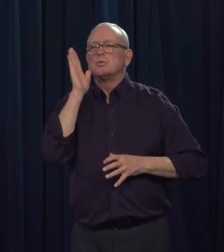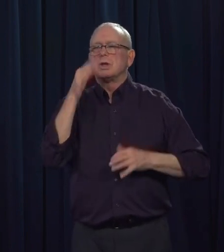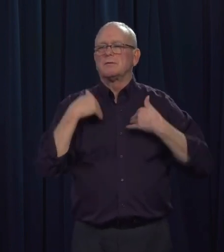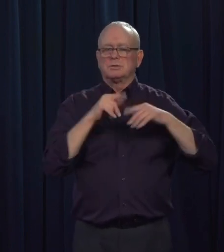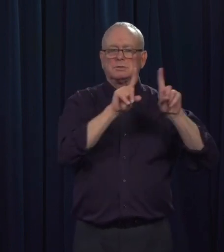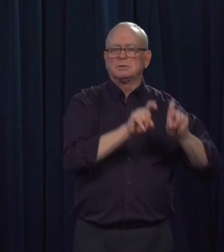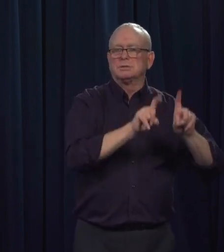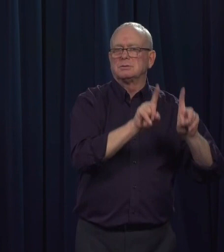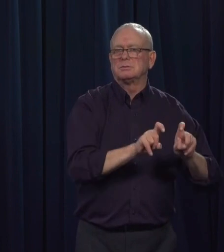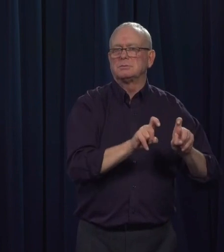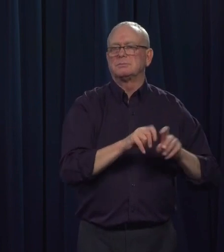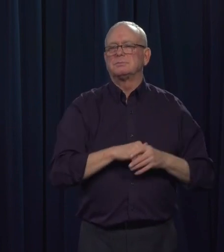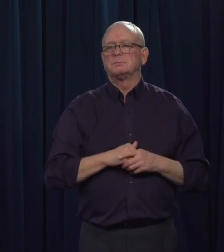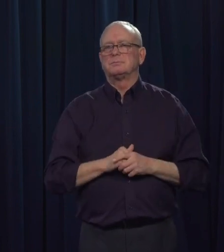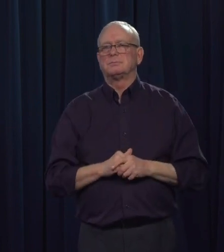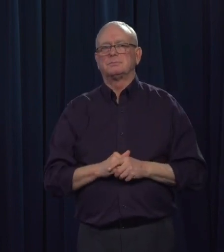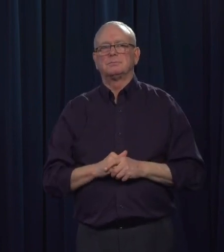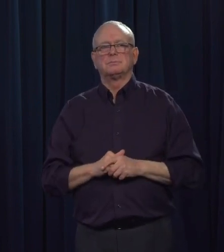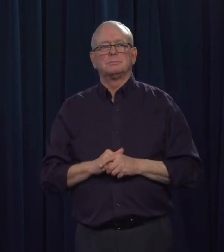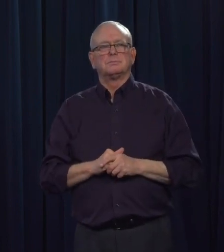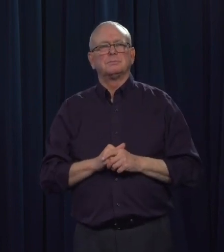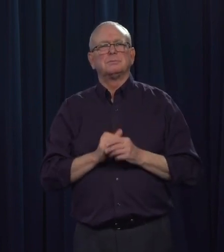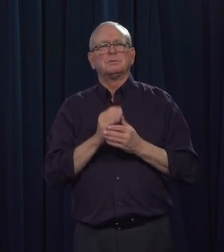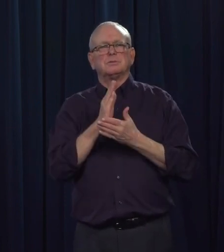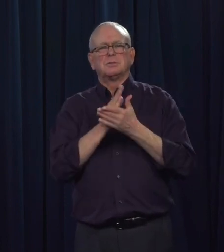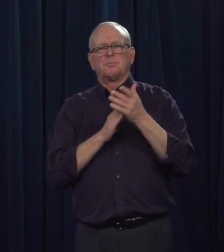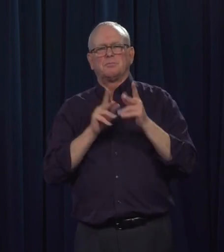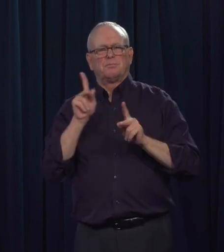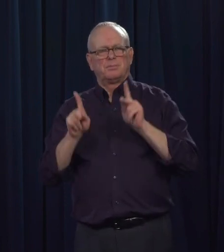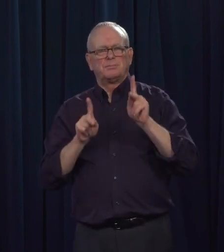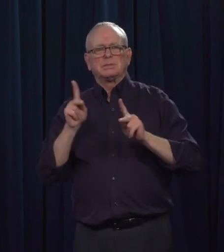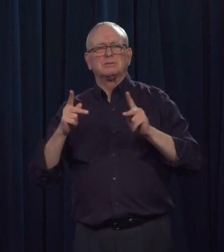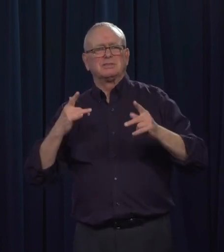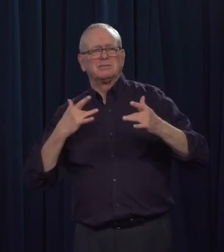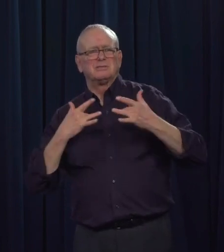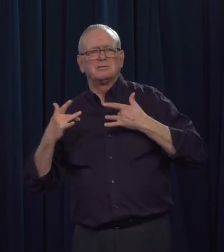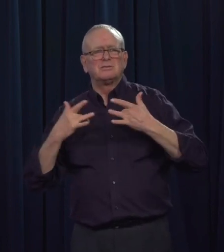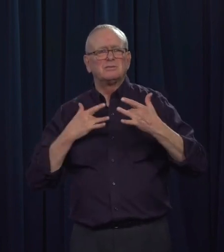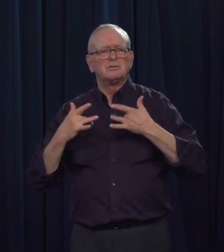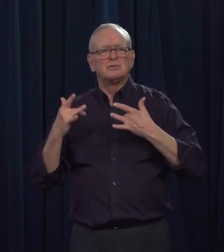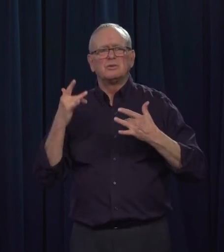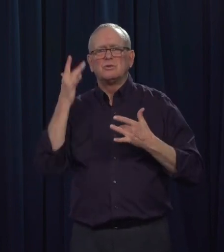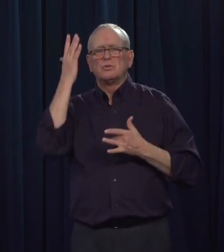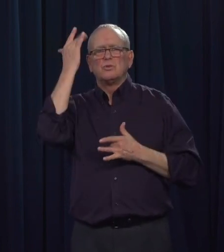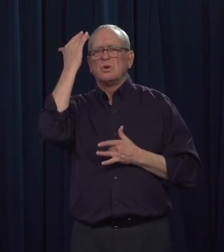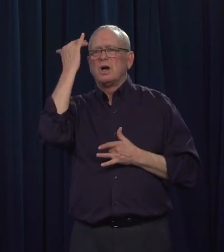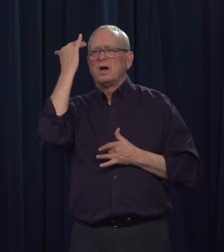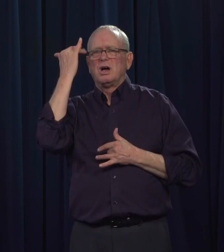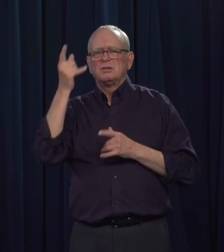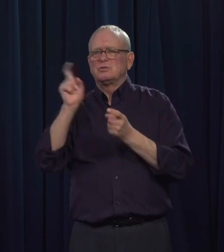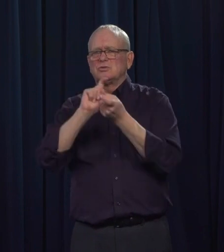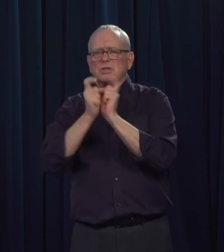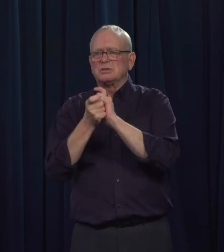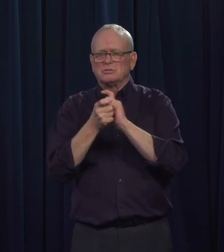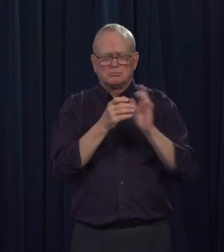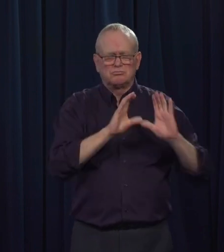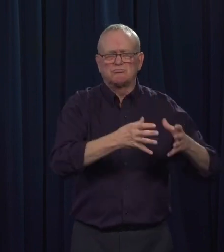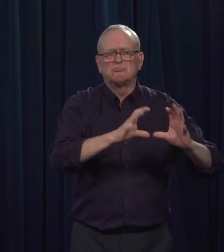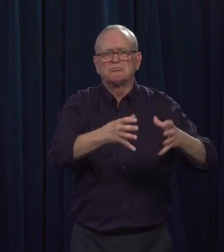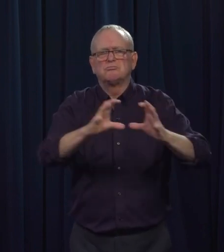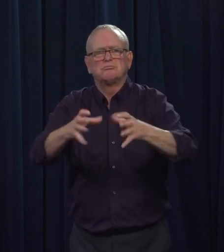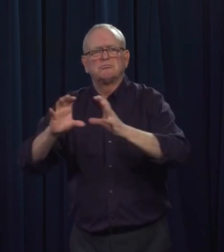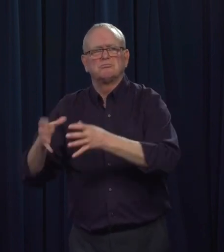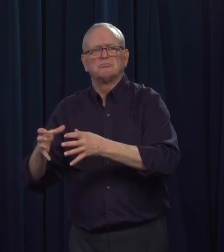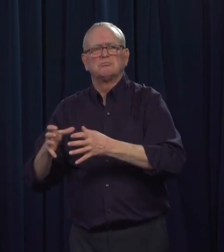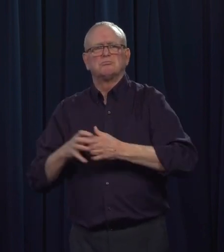concerns. First, we've updated our self-isolation timeline for those who are sick from 14 days to